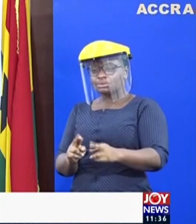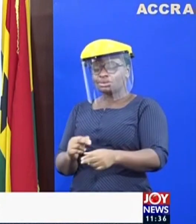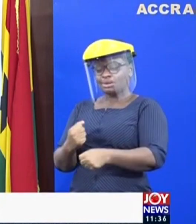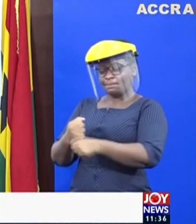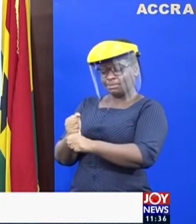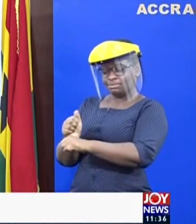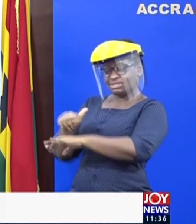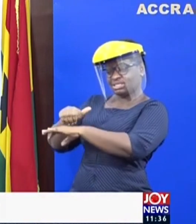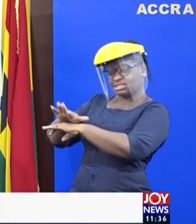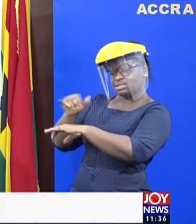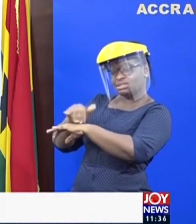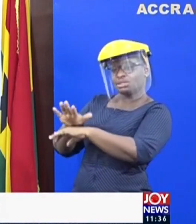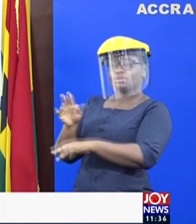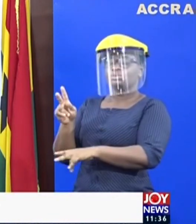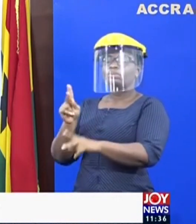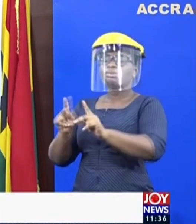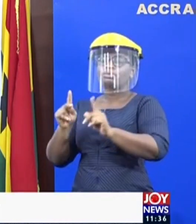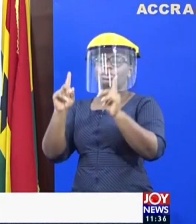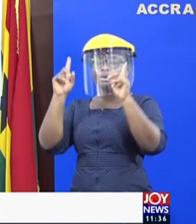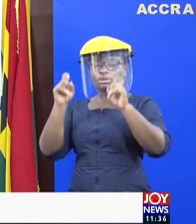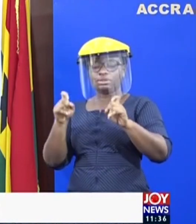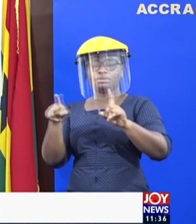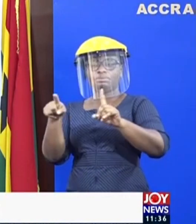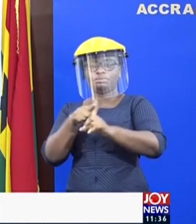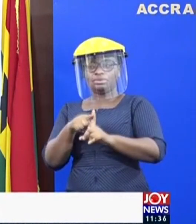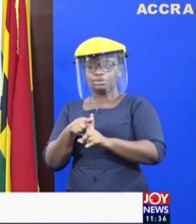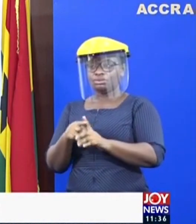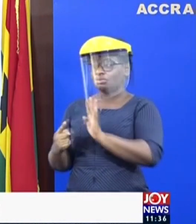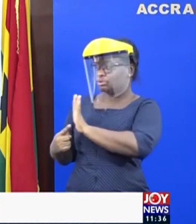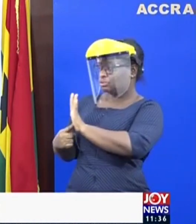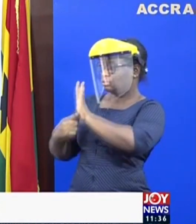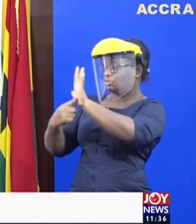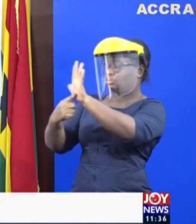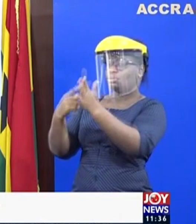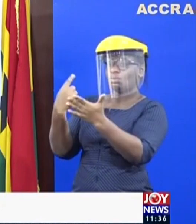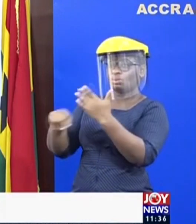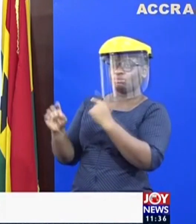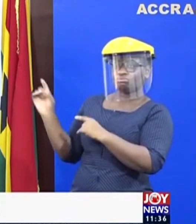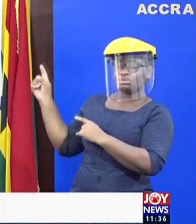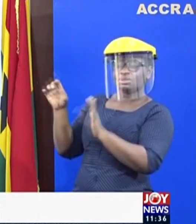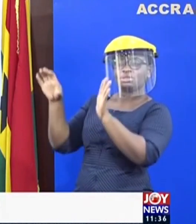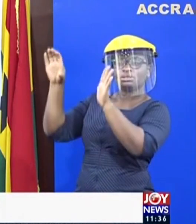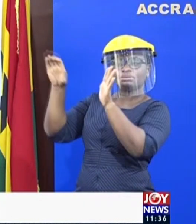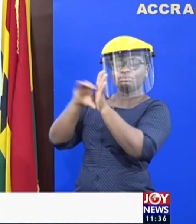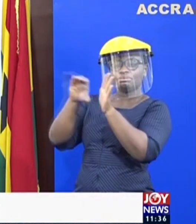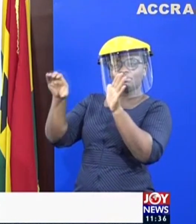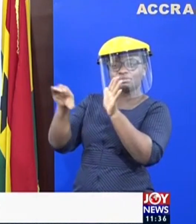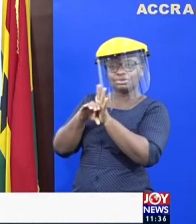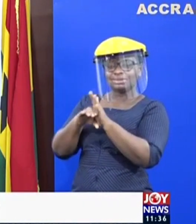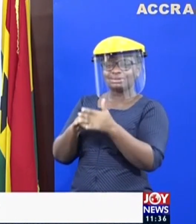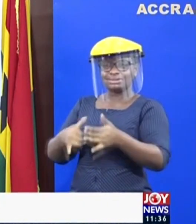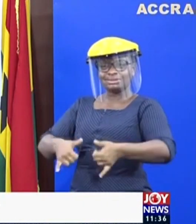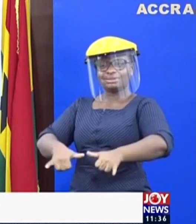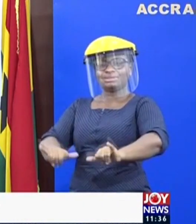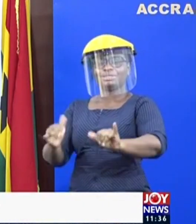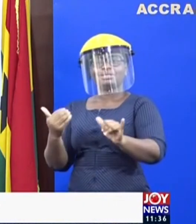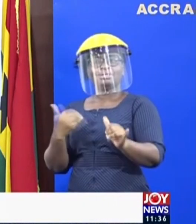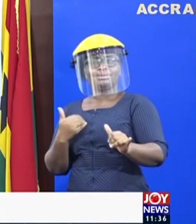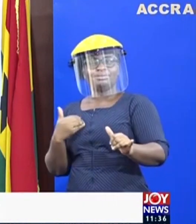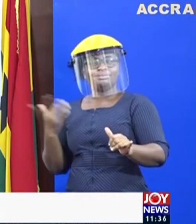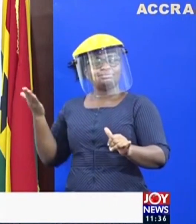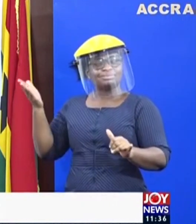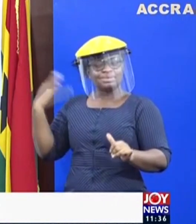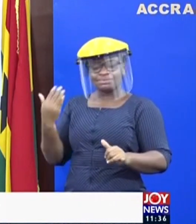being sent to those as they come. If I show you what I showed today, you could see that we're still having, unlike before,